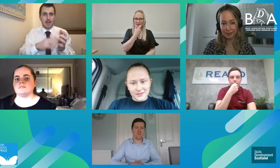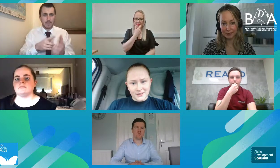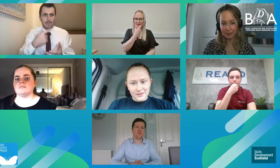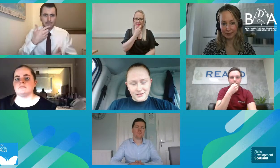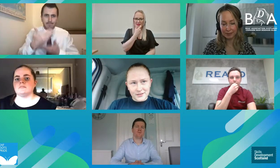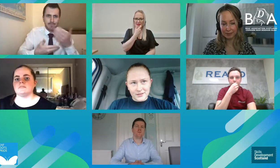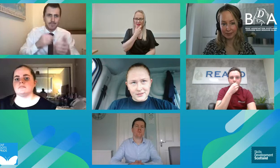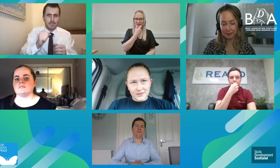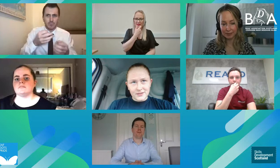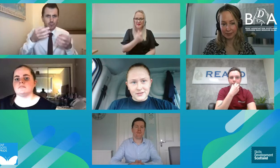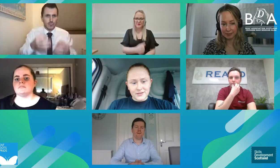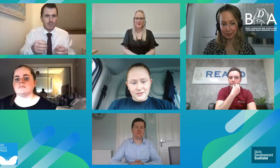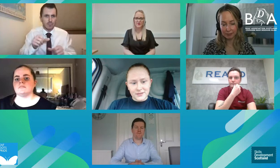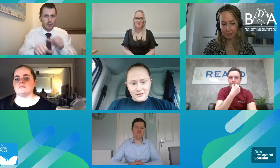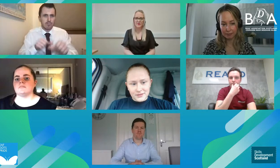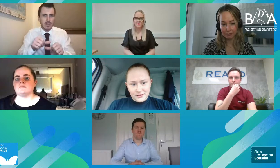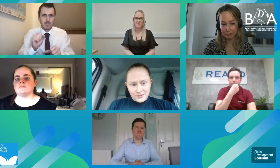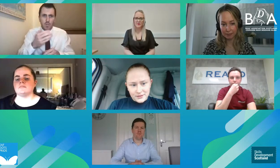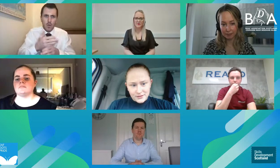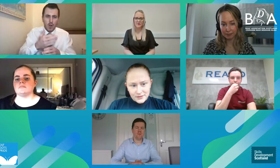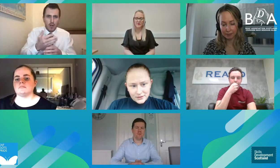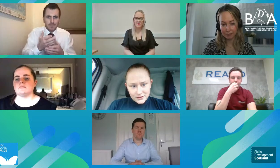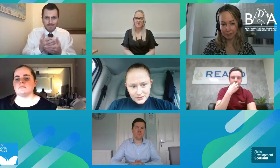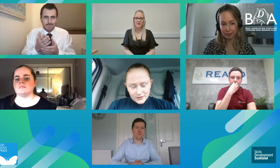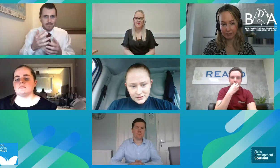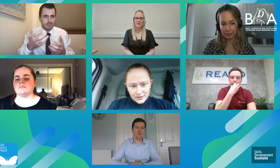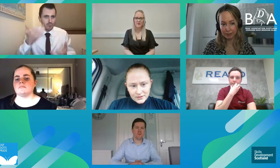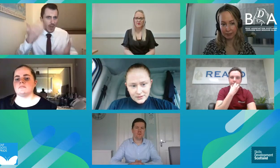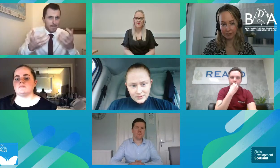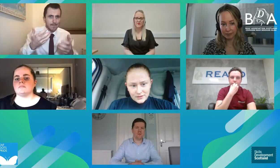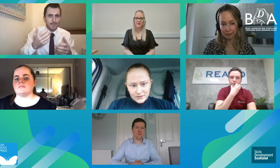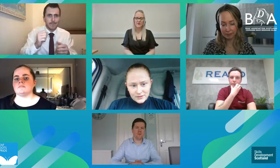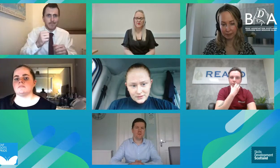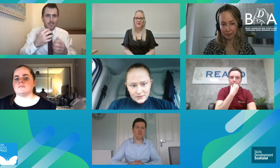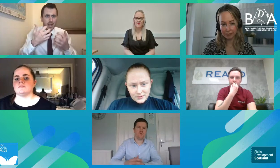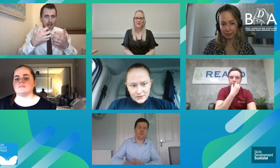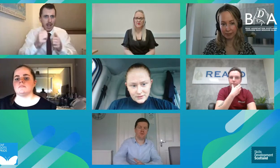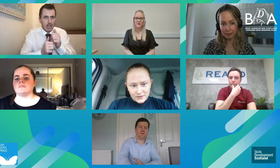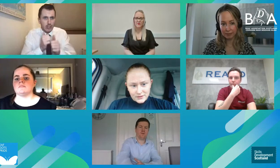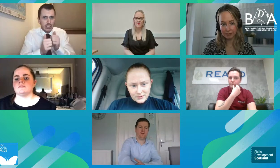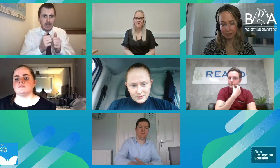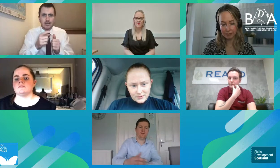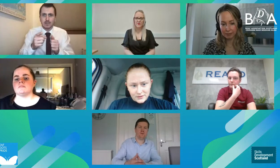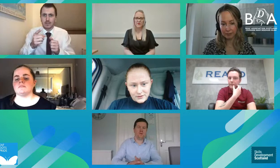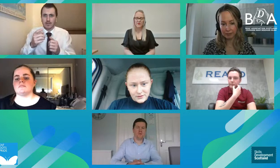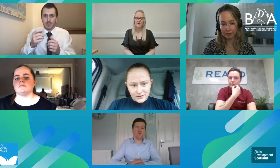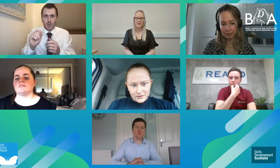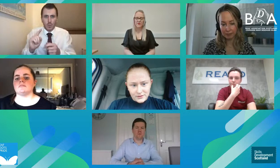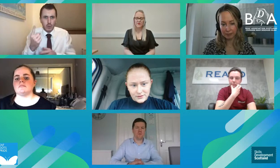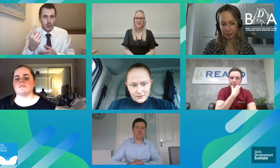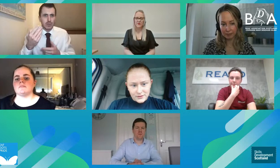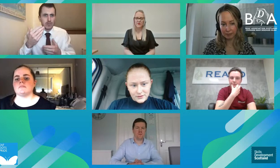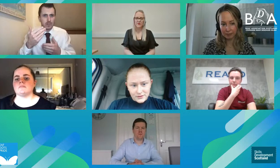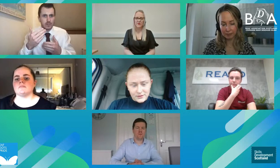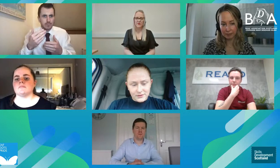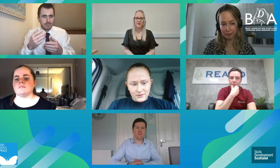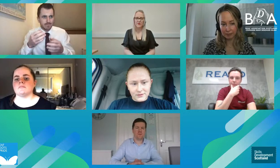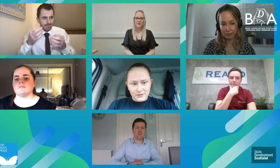So Oliver and Sam spoke a little bit about the routines which are in place in their workplace.